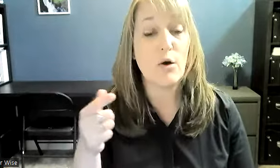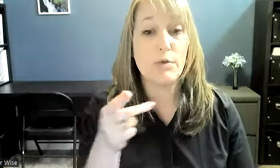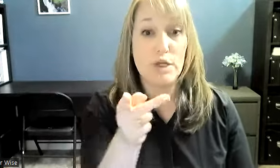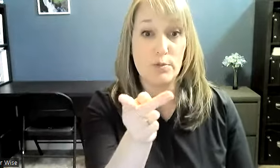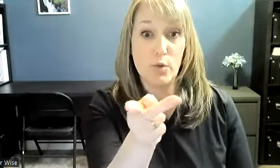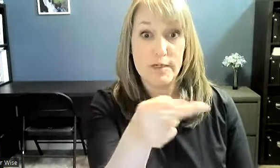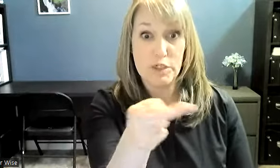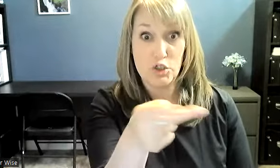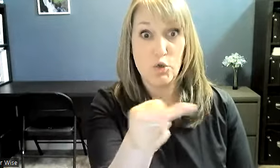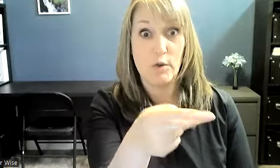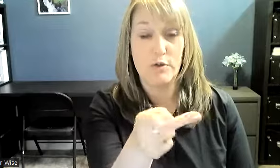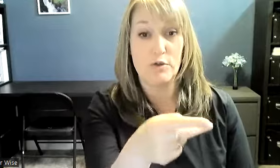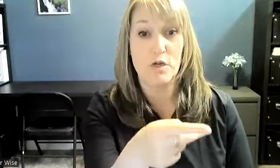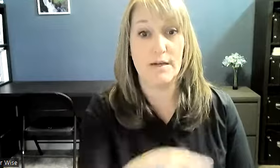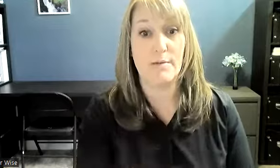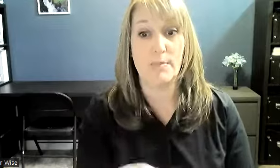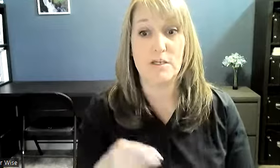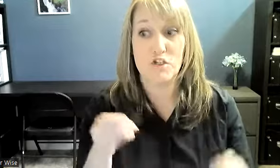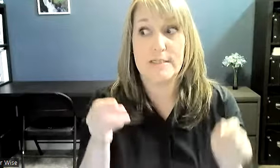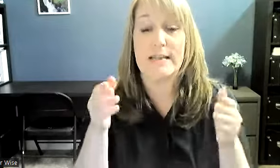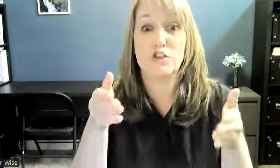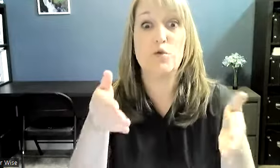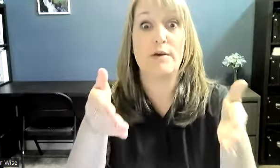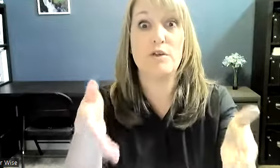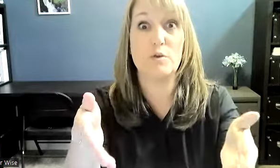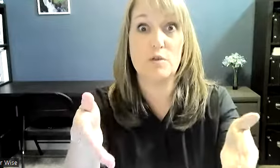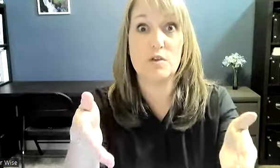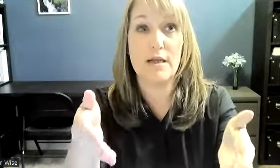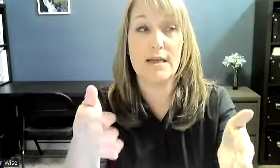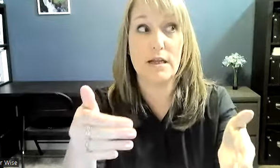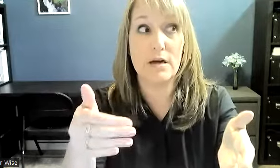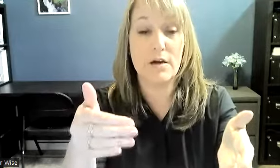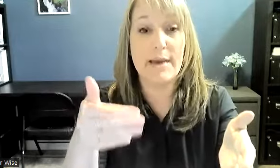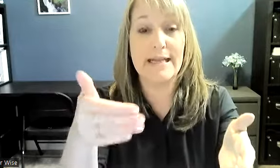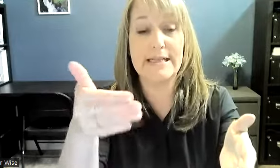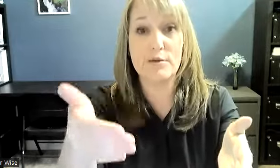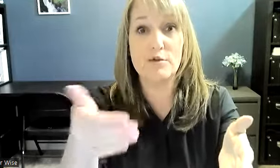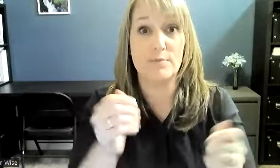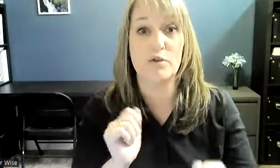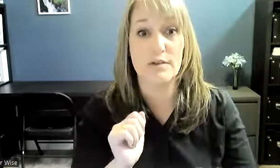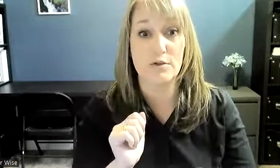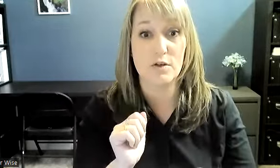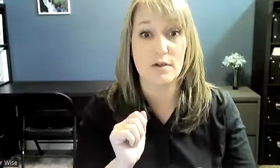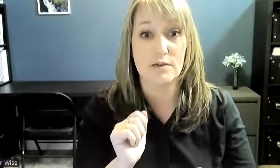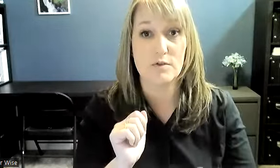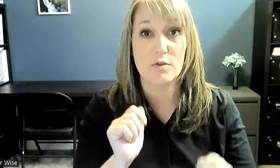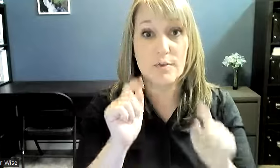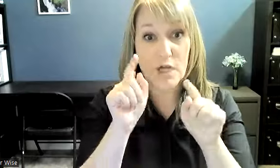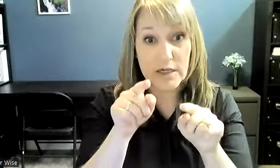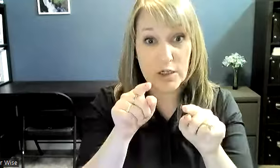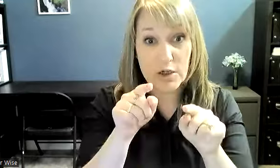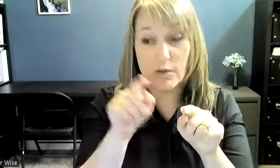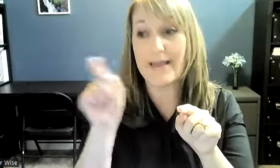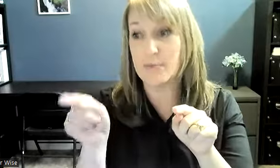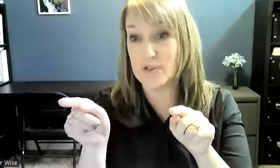only you're pointing to whoever you're talking about, because you're saying the 2 of you, so that it automatically includes the person that you're talking to. So if I'm talking to you and the person